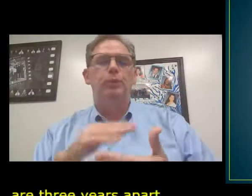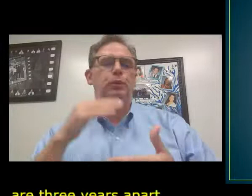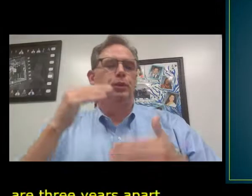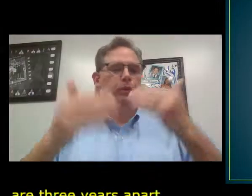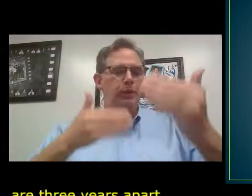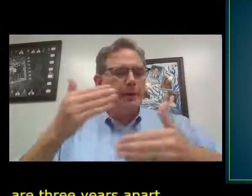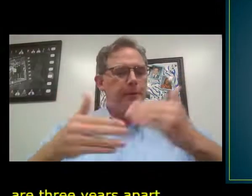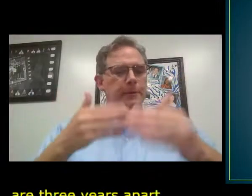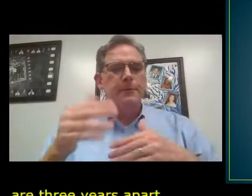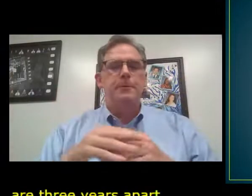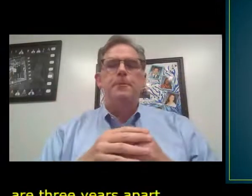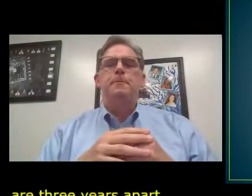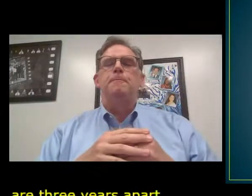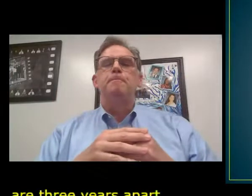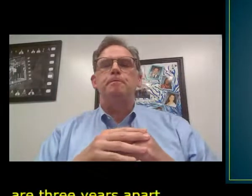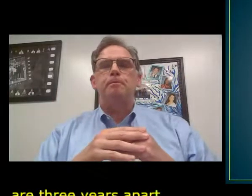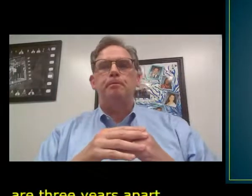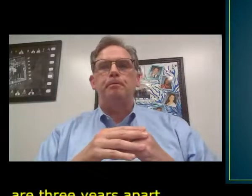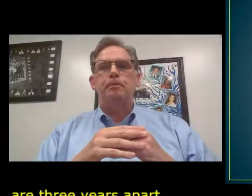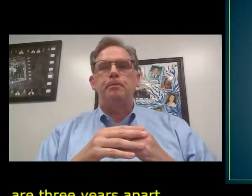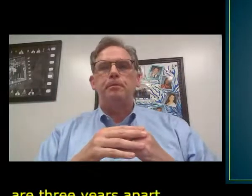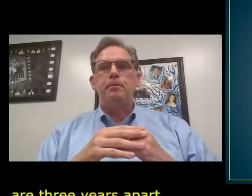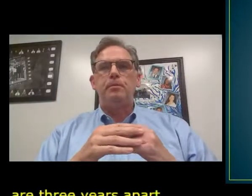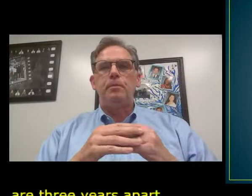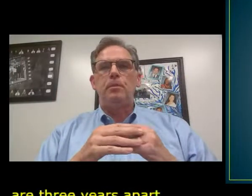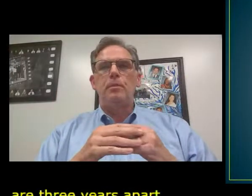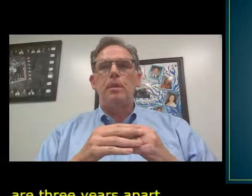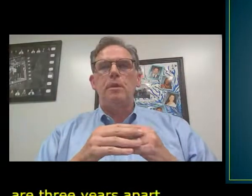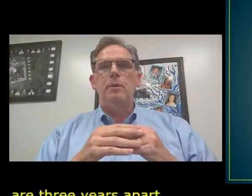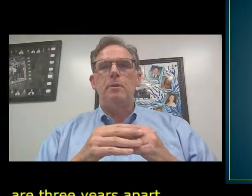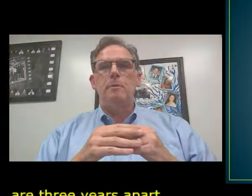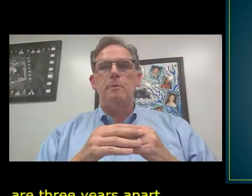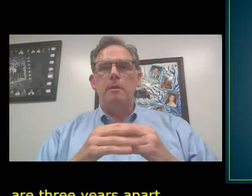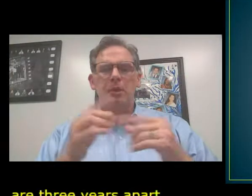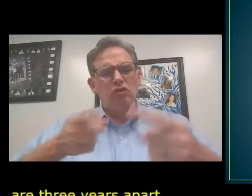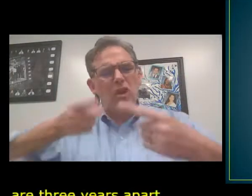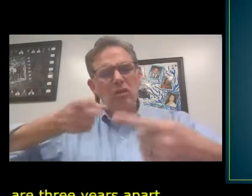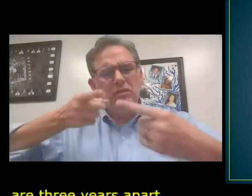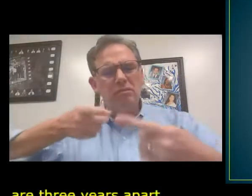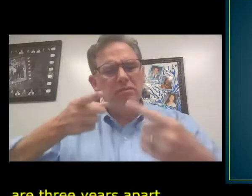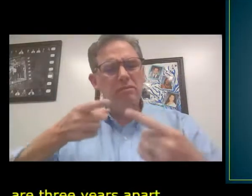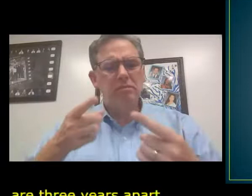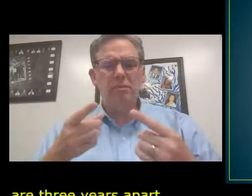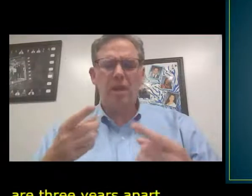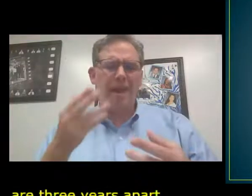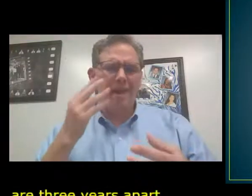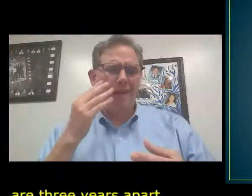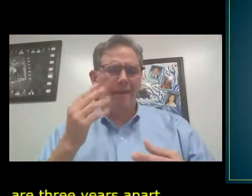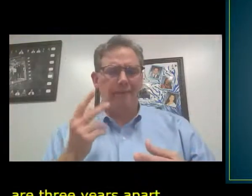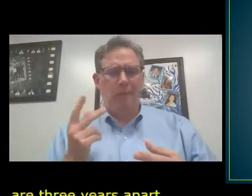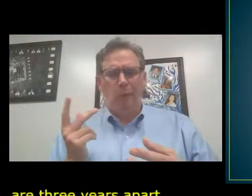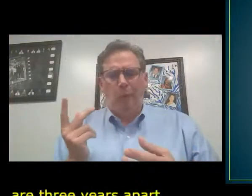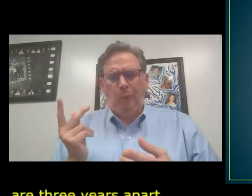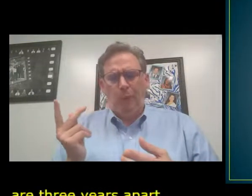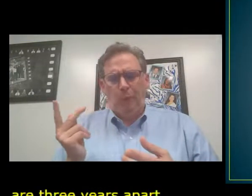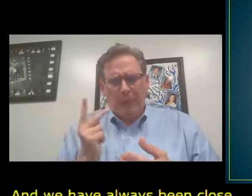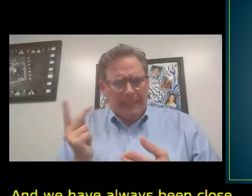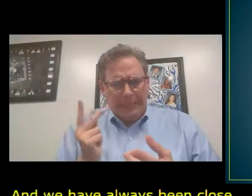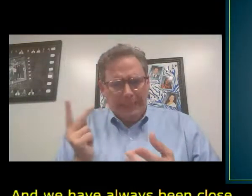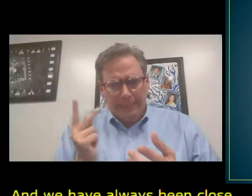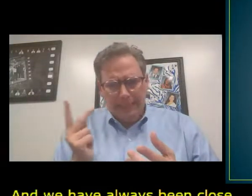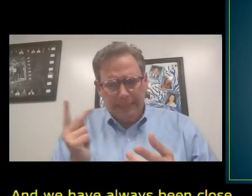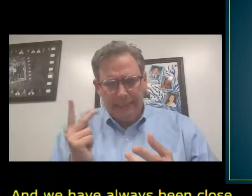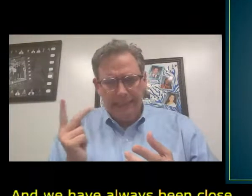And he started out in an oral education program, an oral school. That's what my parents first chose.